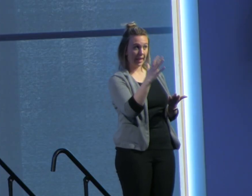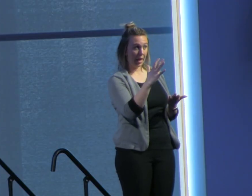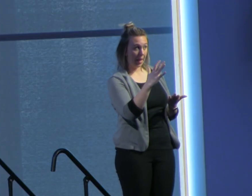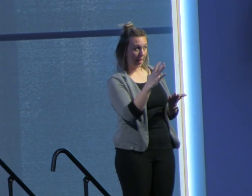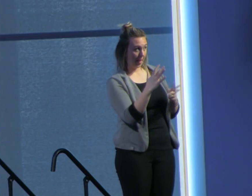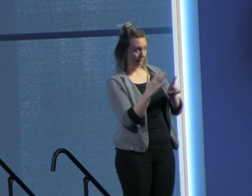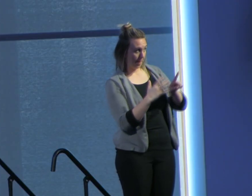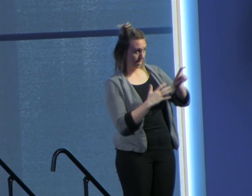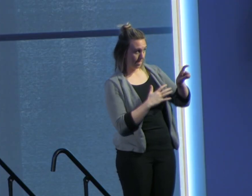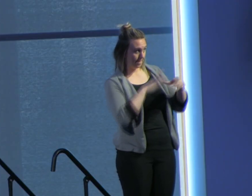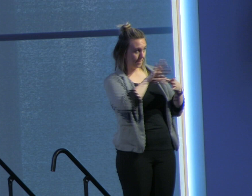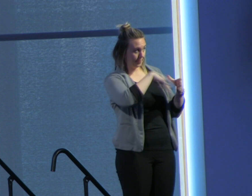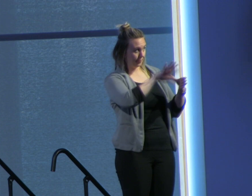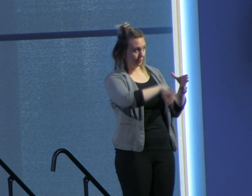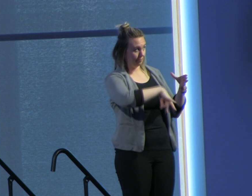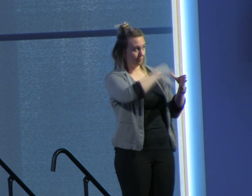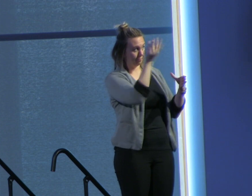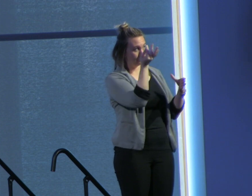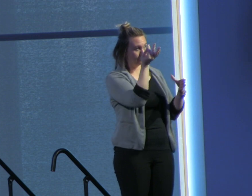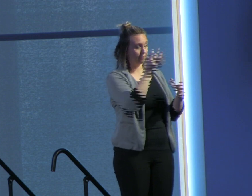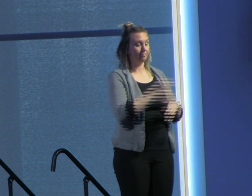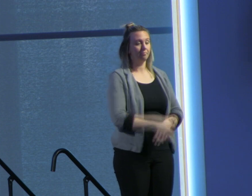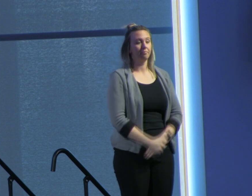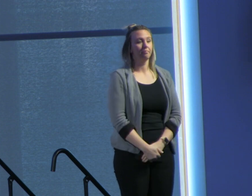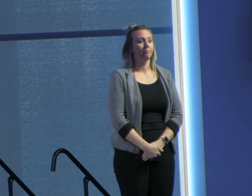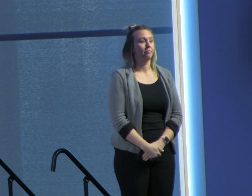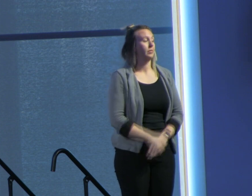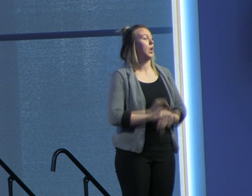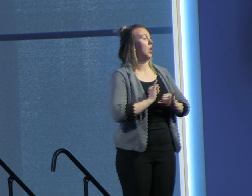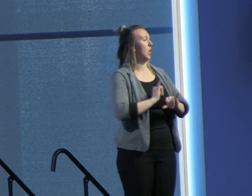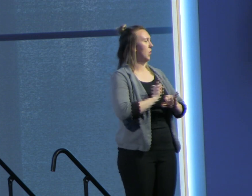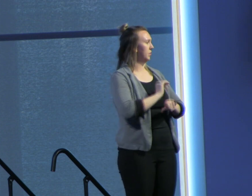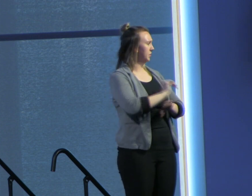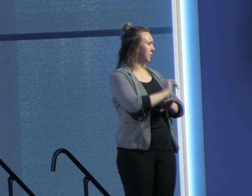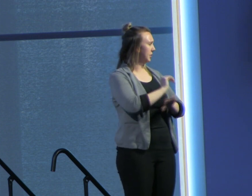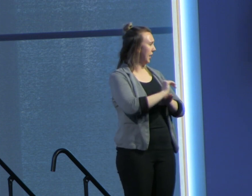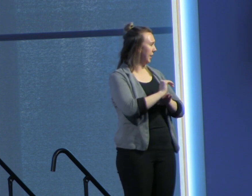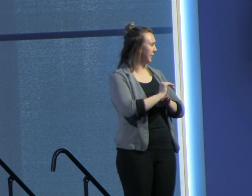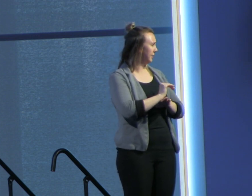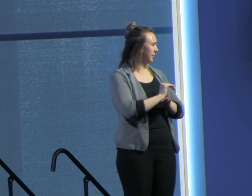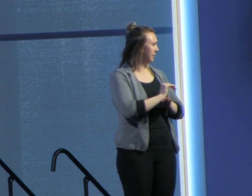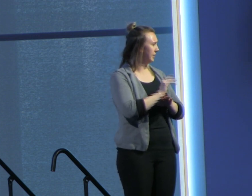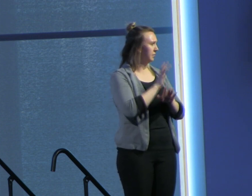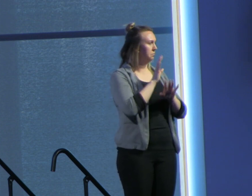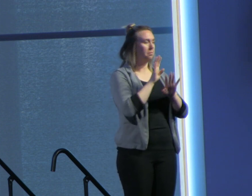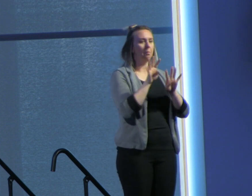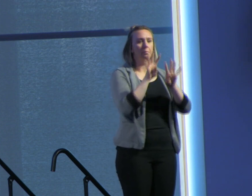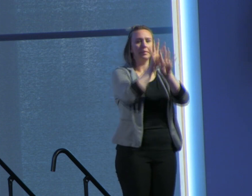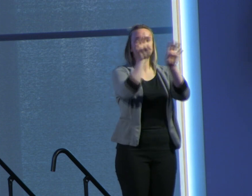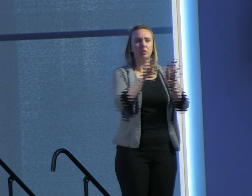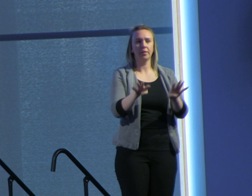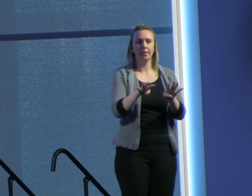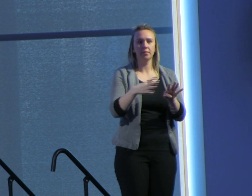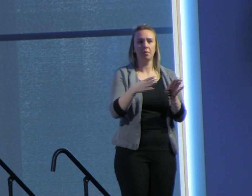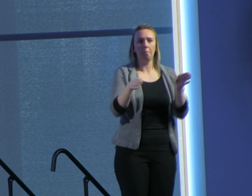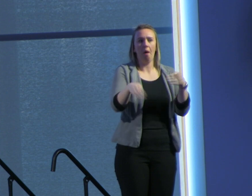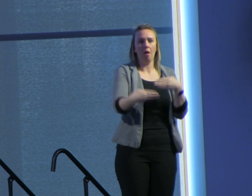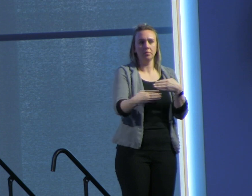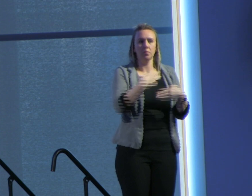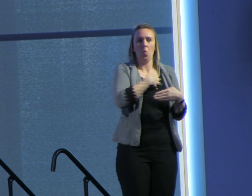slam in the slammer? Oh, tonight it's a mysterious white box.